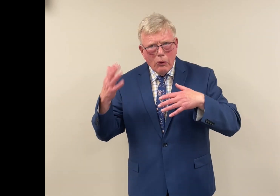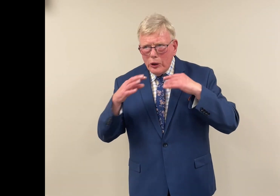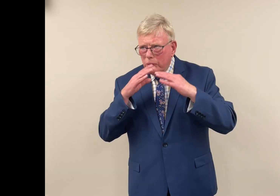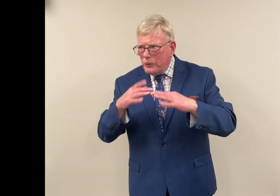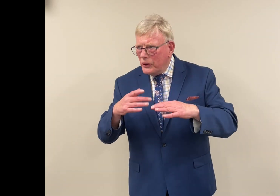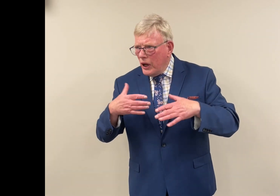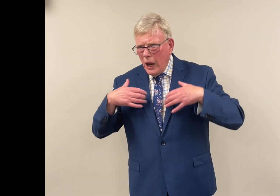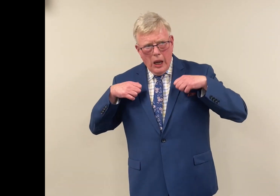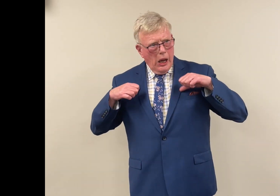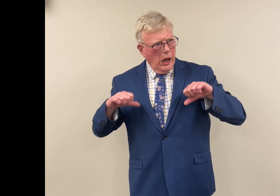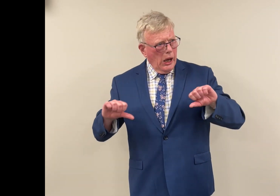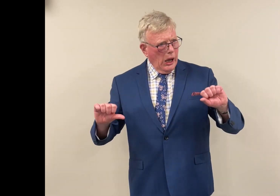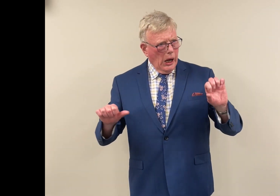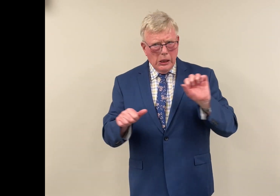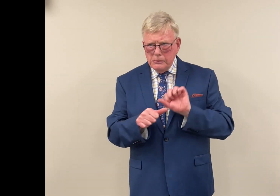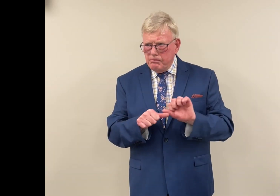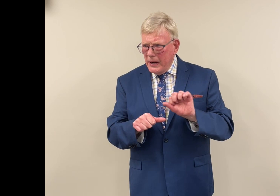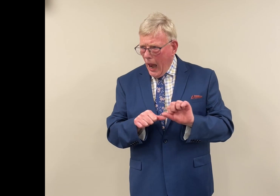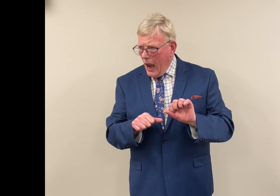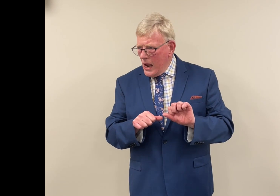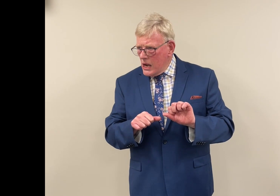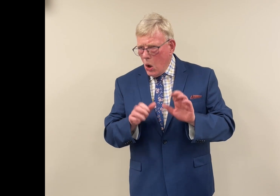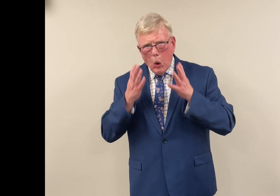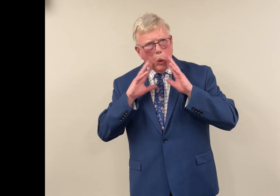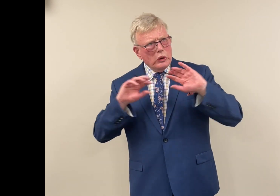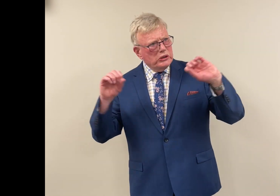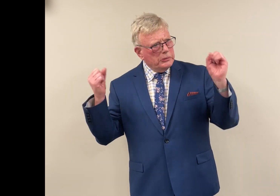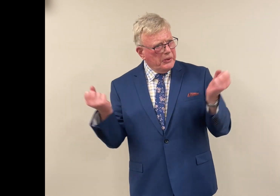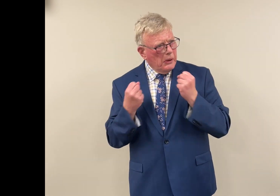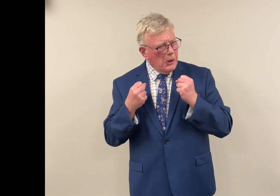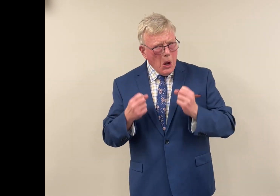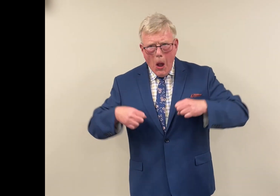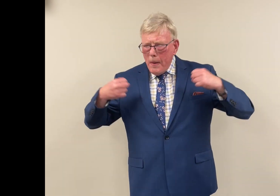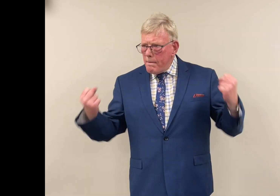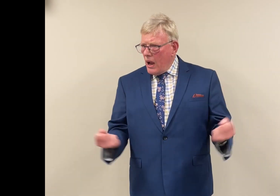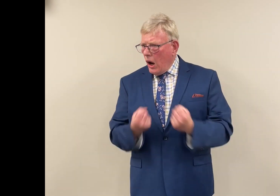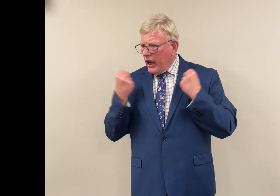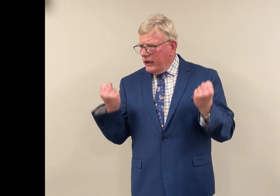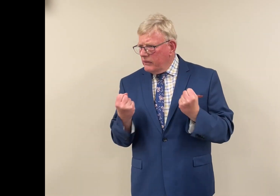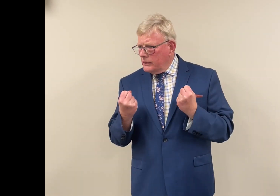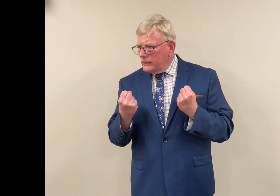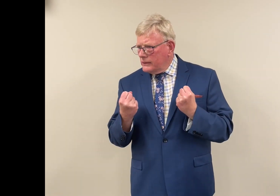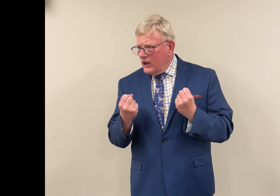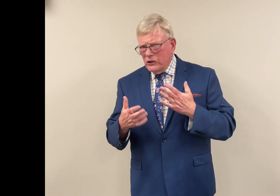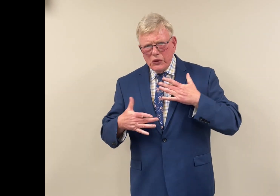a Pentecostal church and received the Holy Spirit. God healed me.